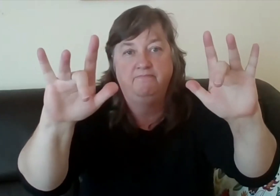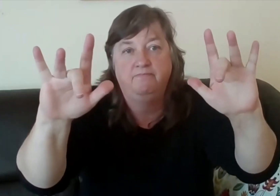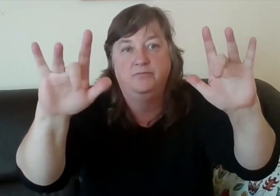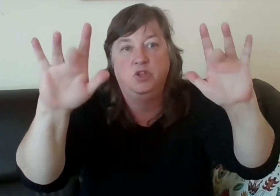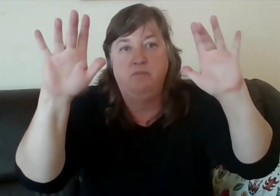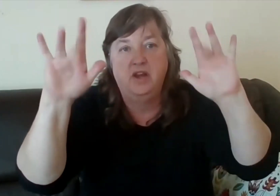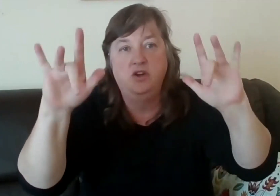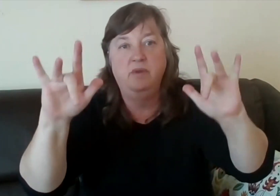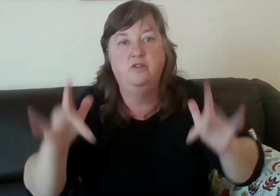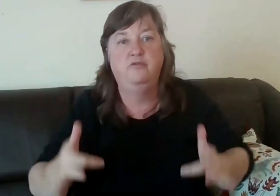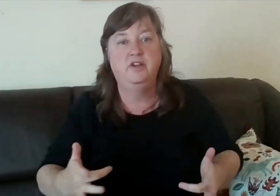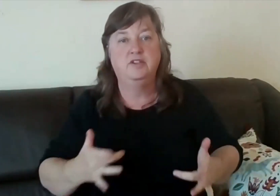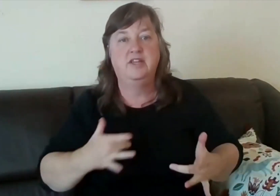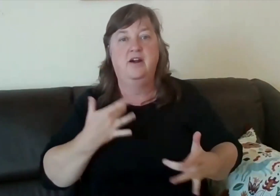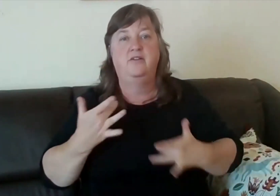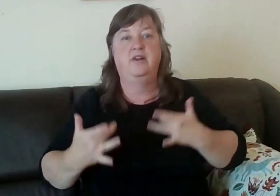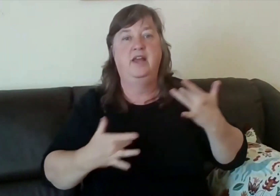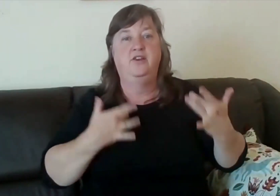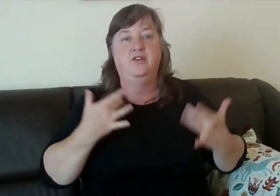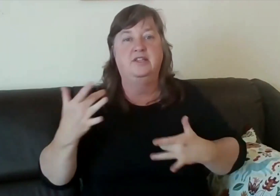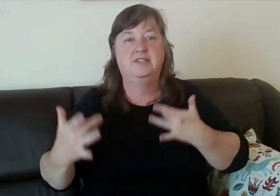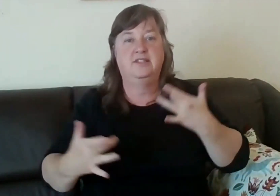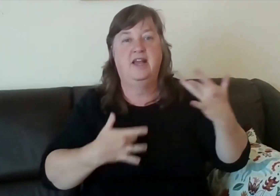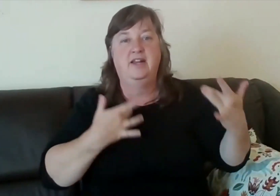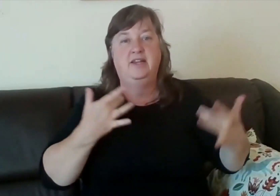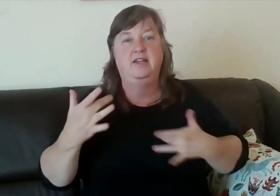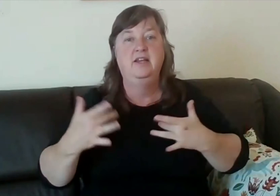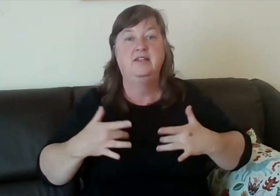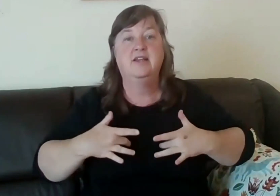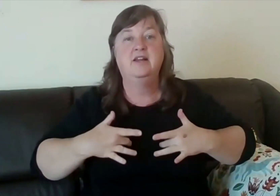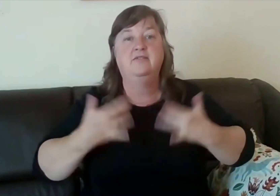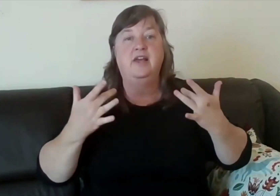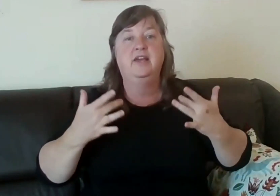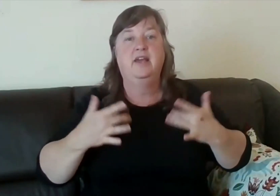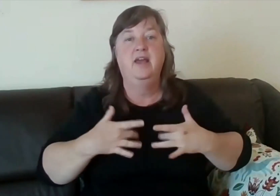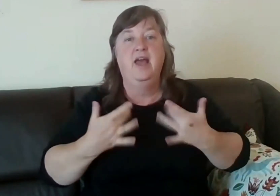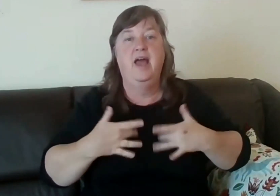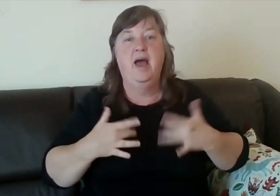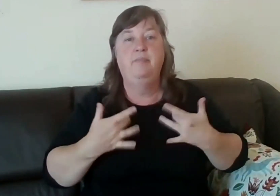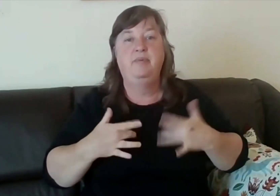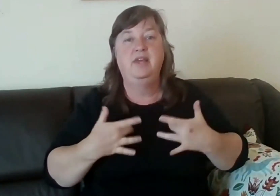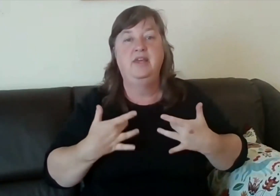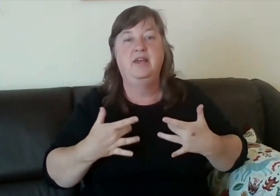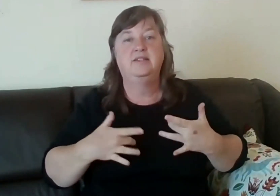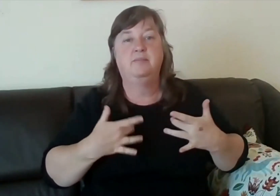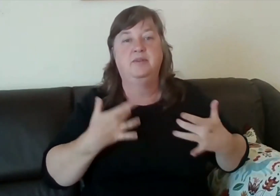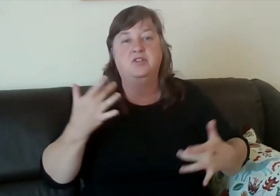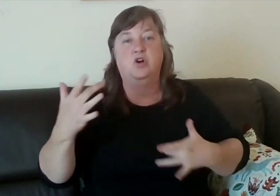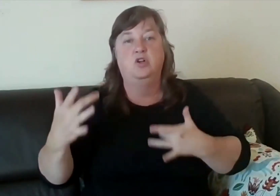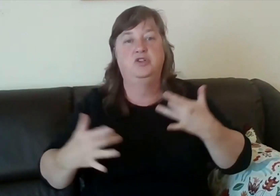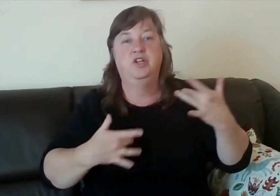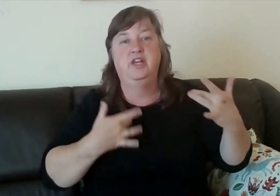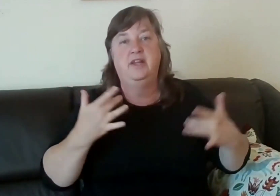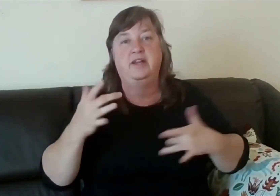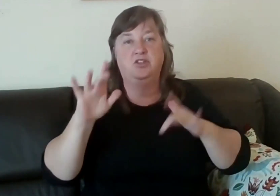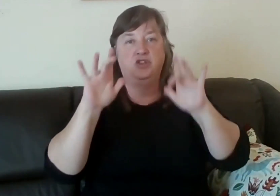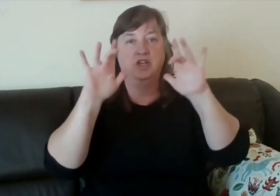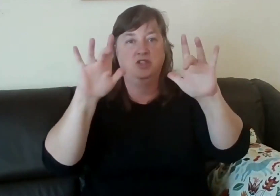So you bend your middle fingers down and you're excited. It's kind of like happy, except it's alternate and it's just your